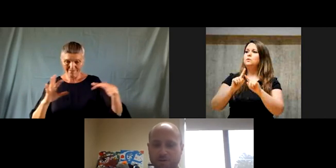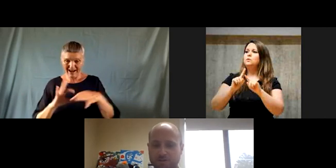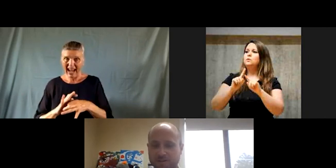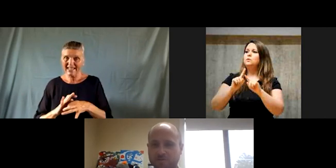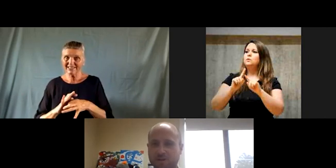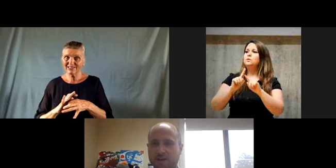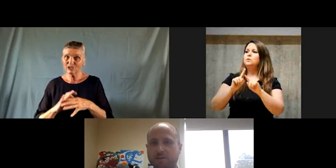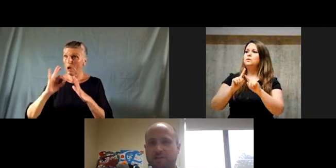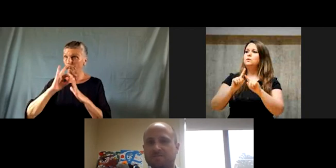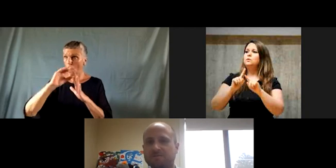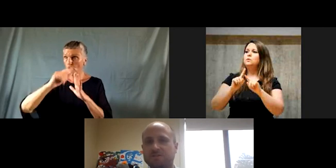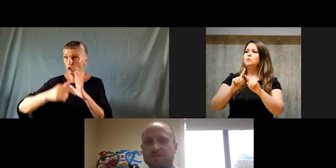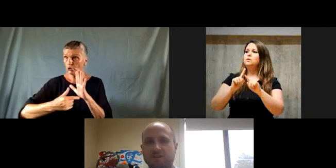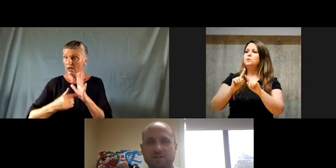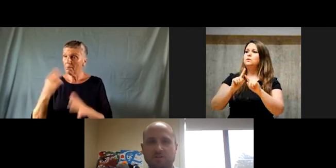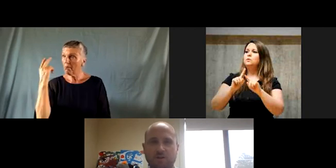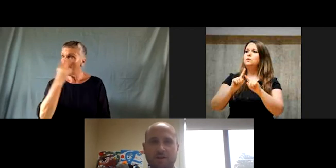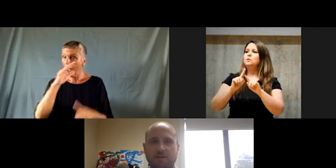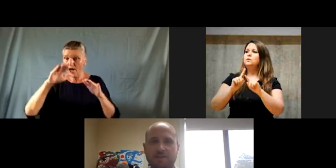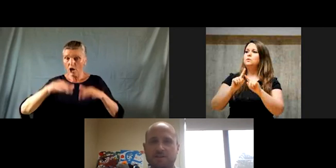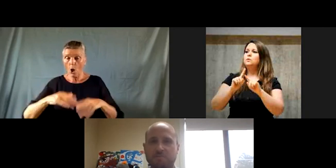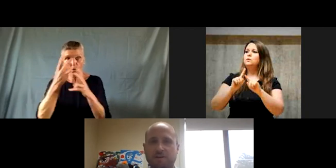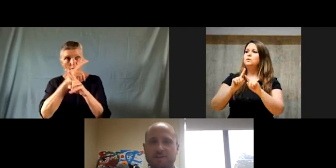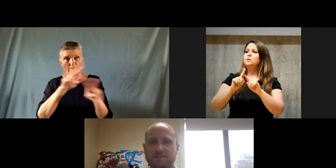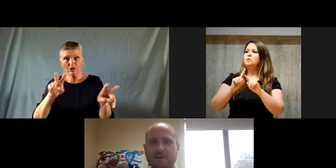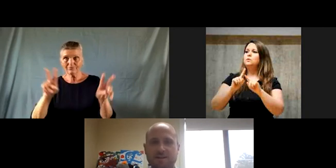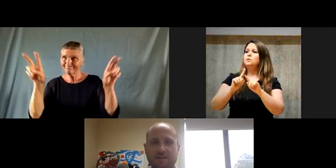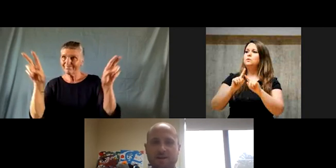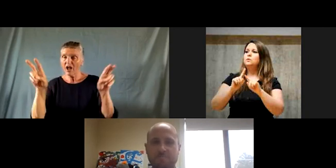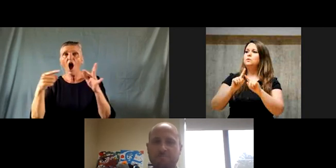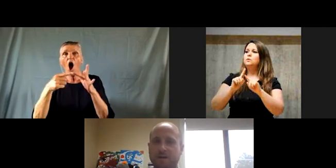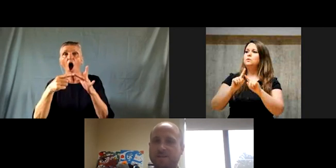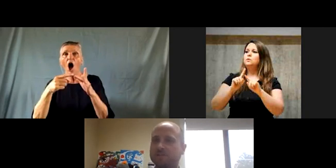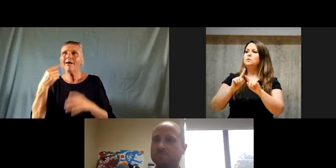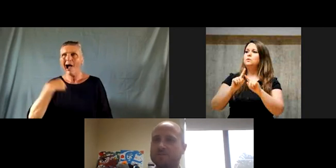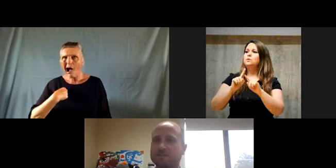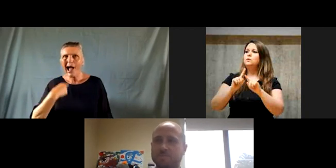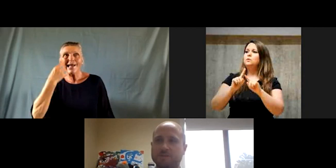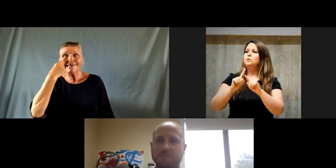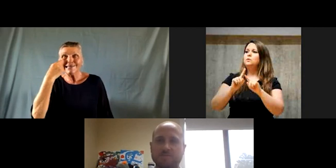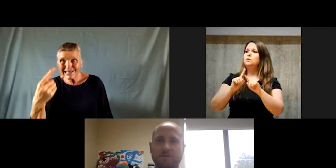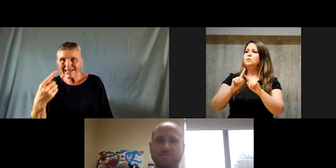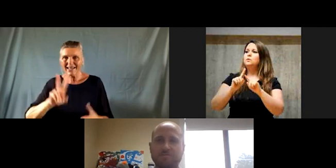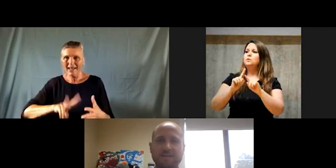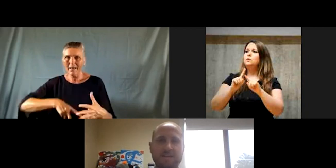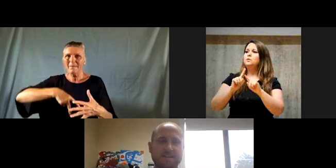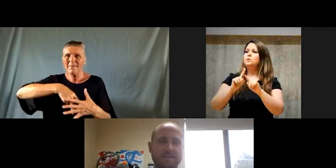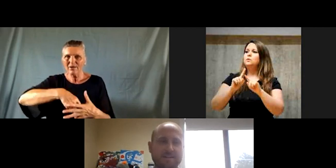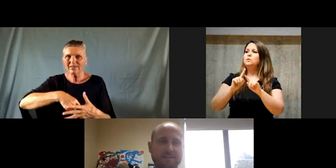to a project that Blind Low Vision New Zealand are calling I See Barriers in partnership with Snap, Send,